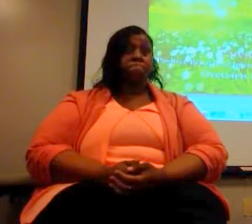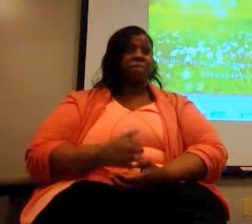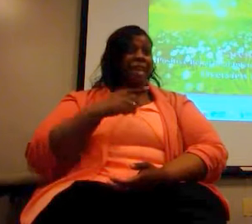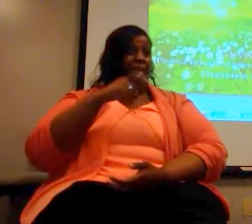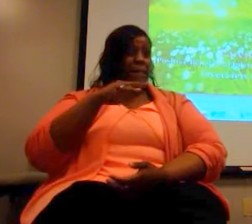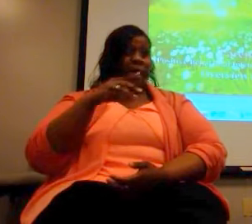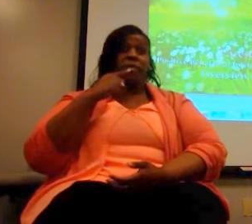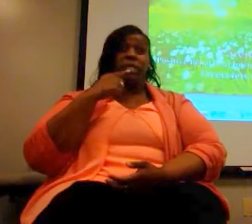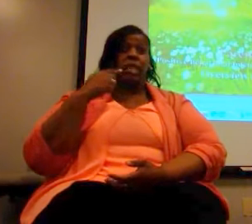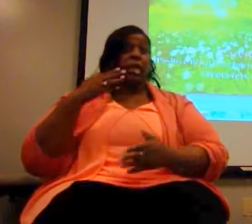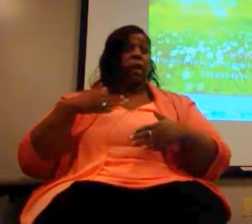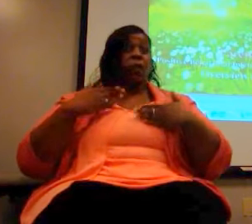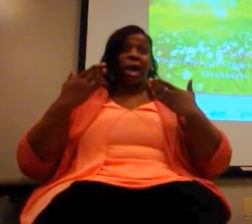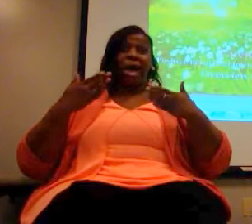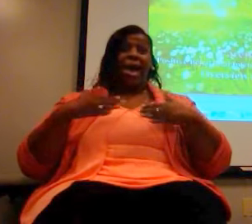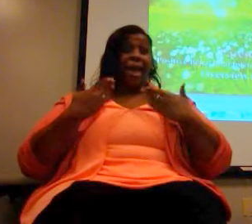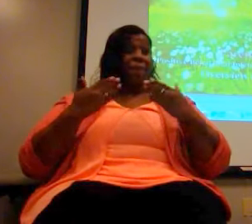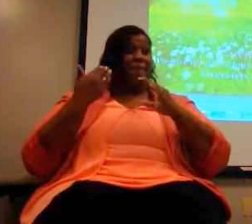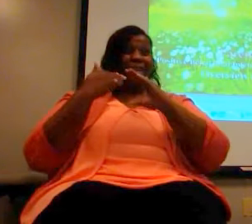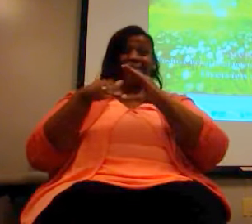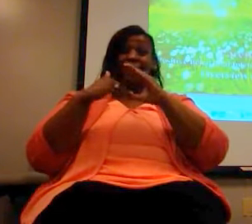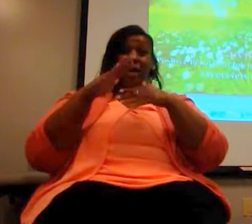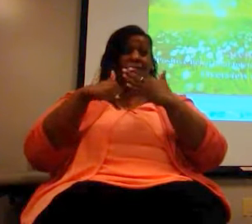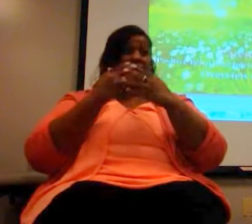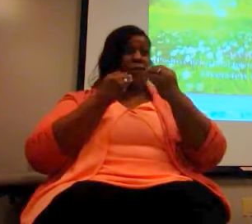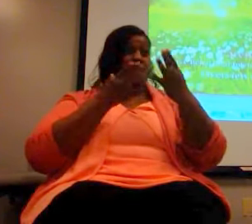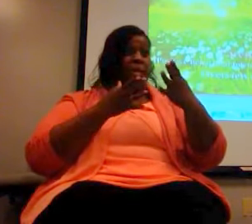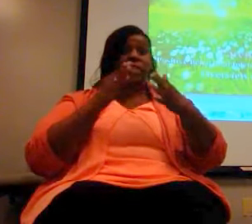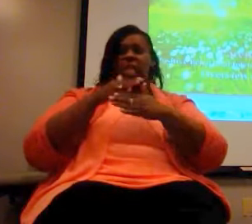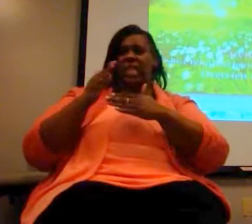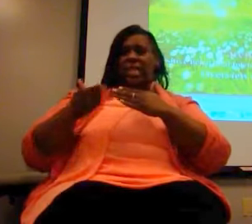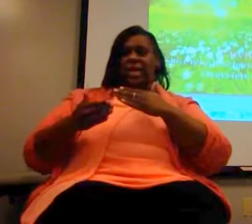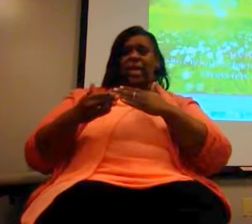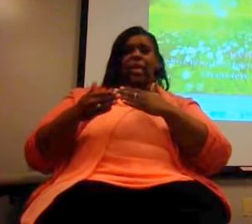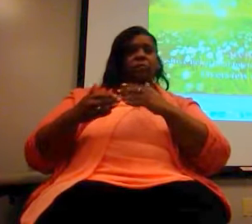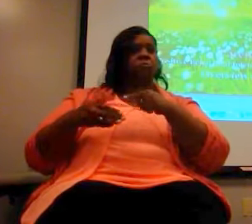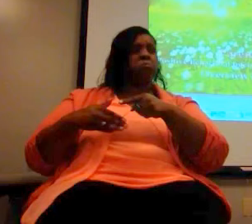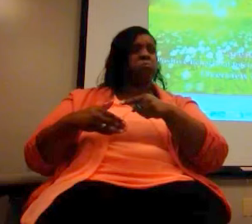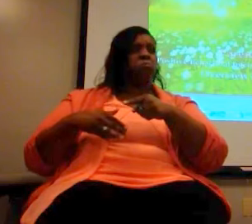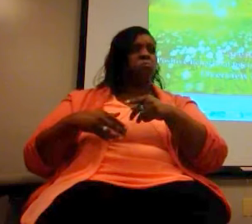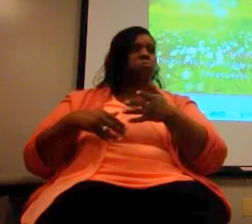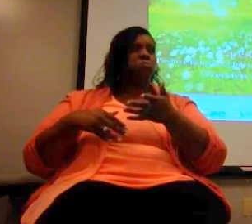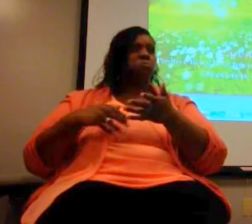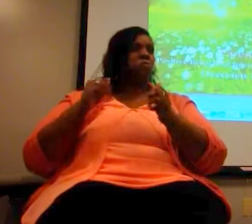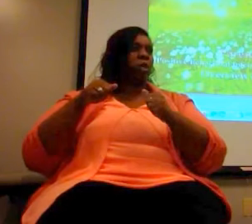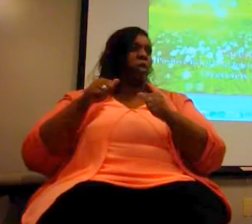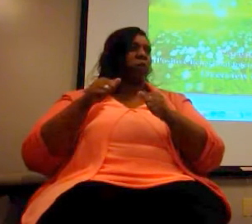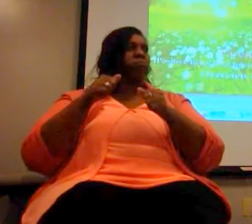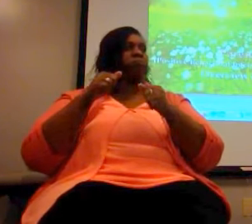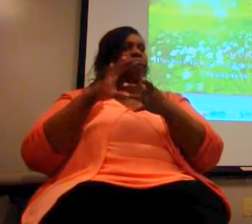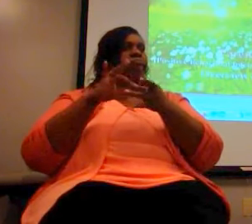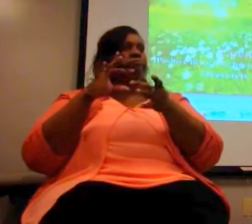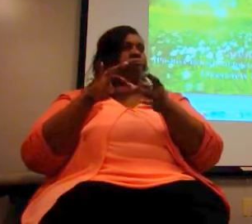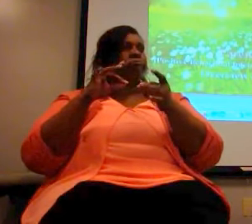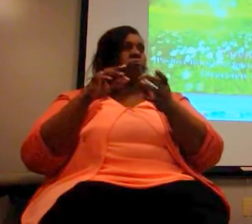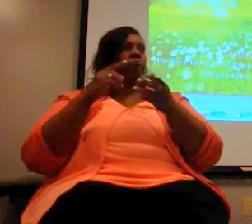this presentation with her at the end, and she will, in turn, share it with you all. So